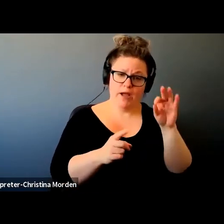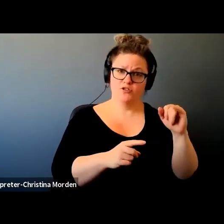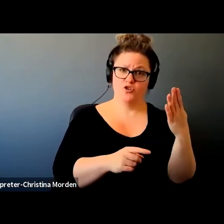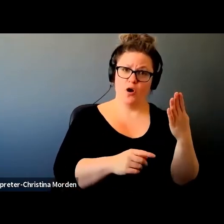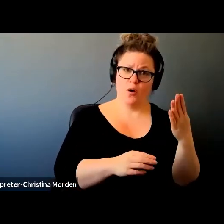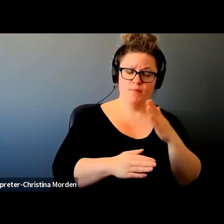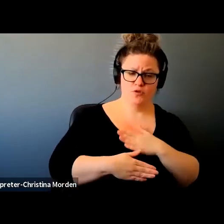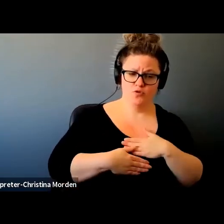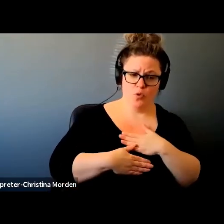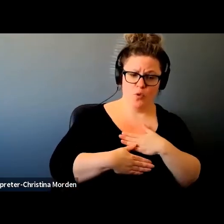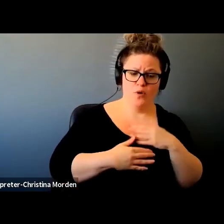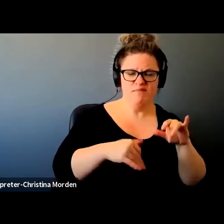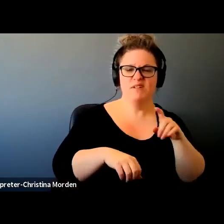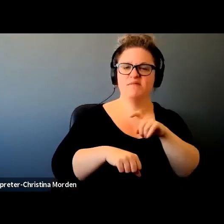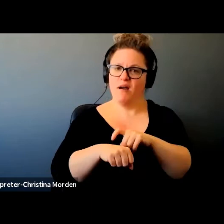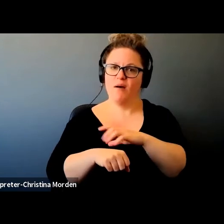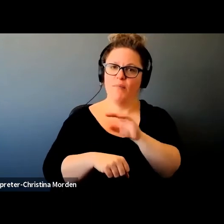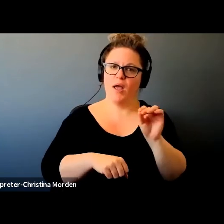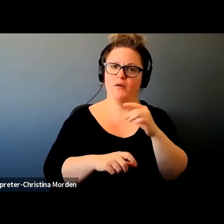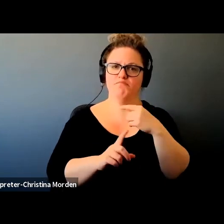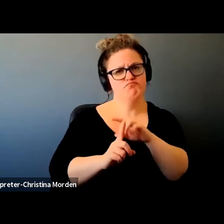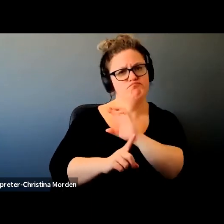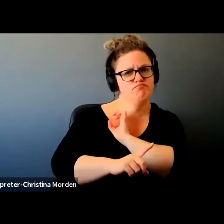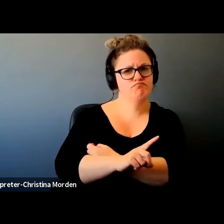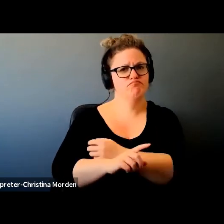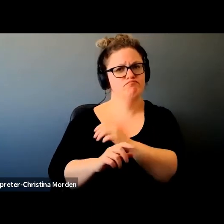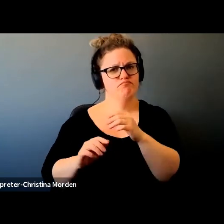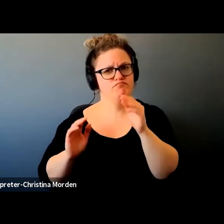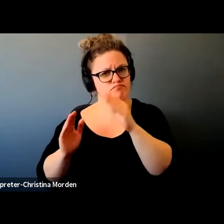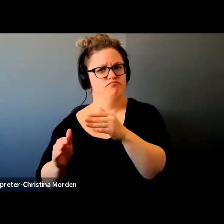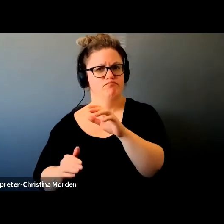like when I was in a residency in